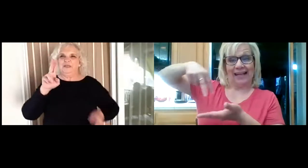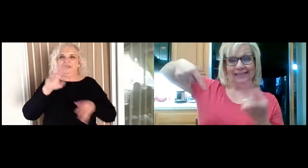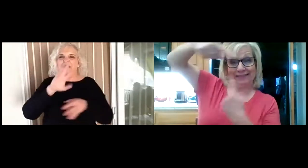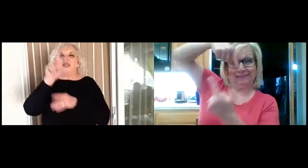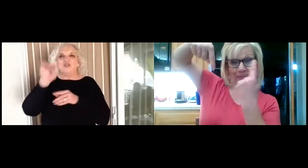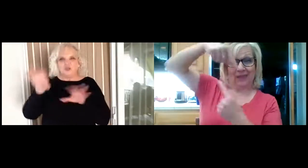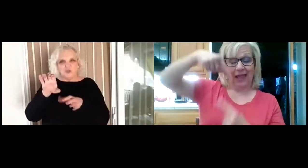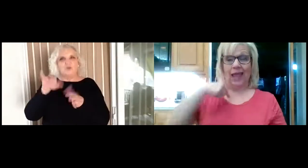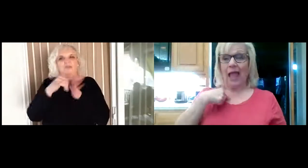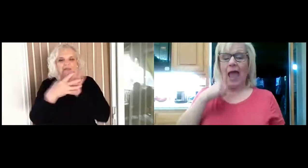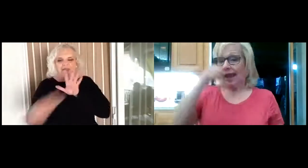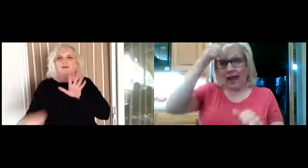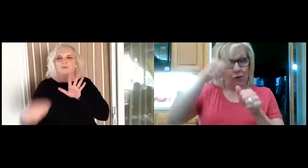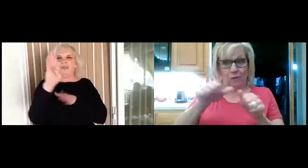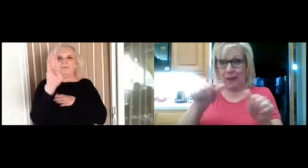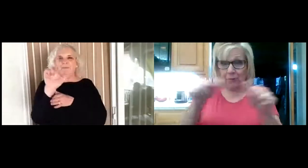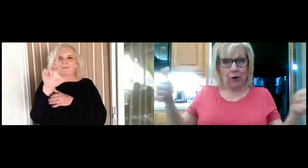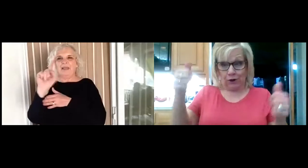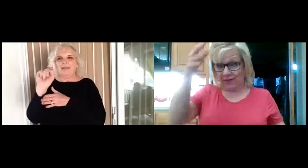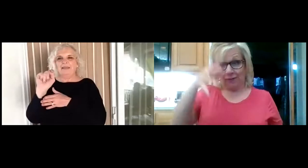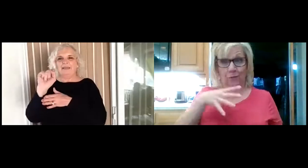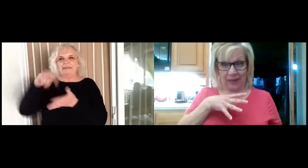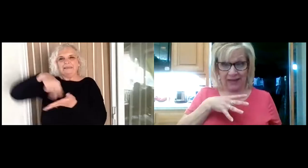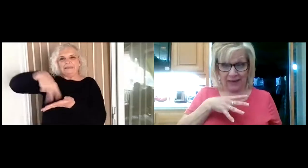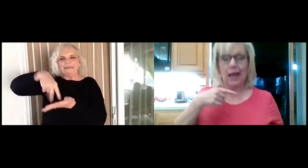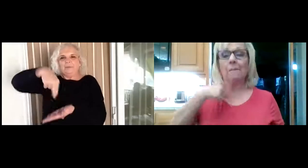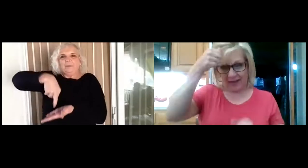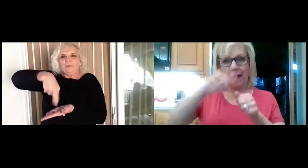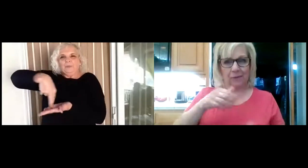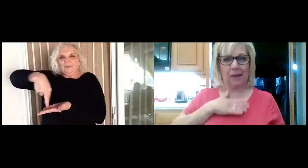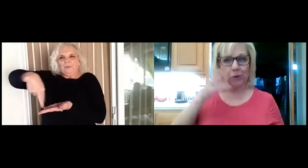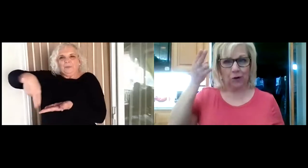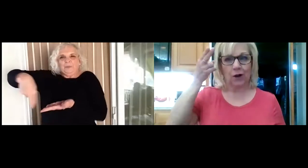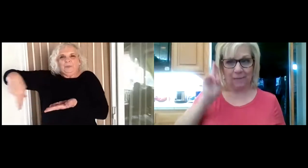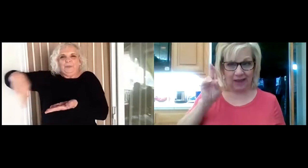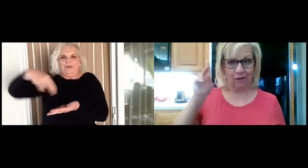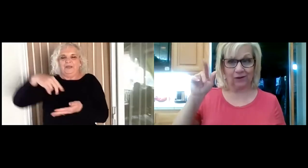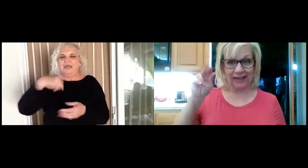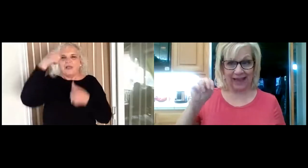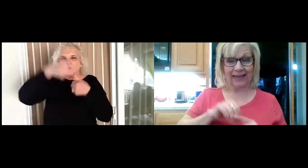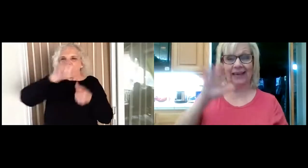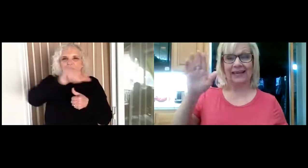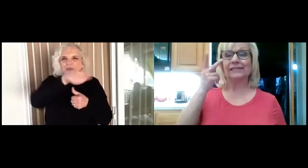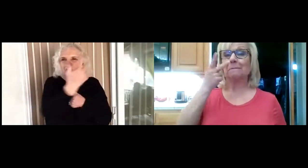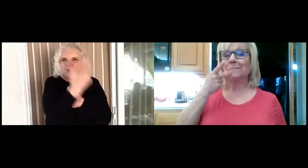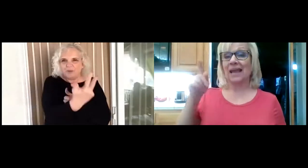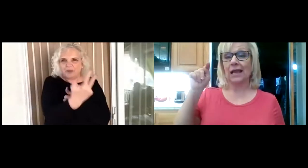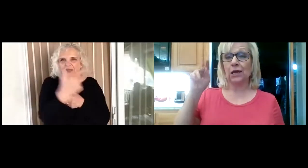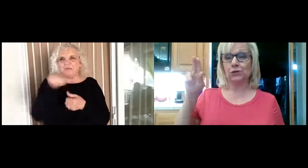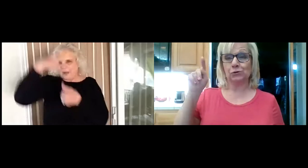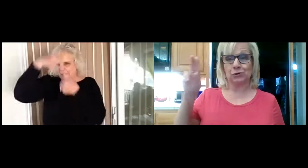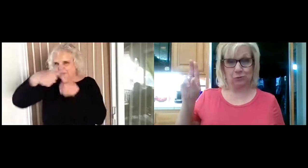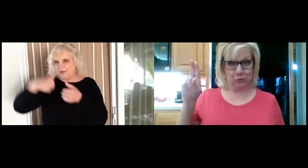ballet dance. And I don't remember the other men, but I remember my Uncle Dan in his